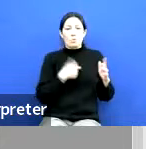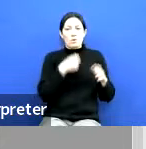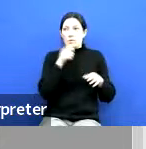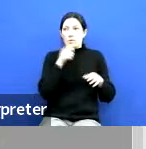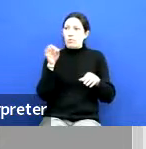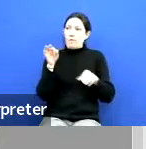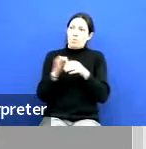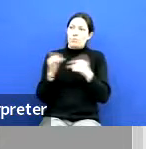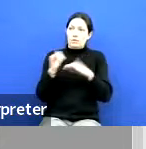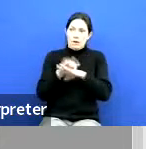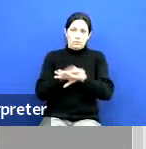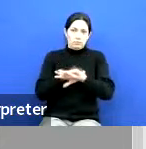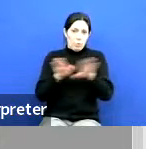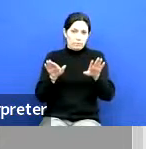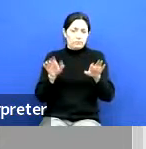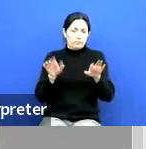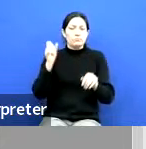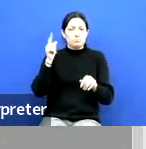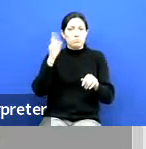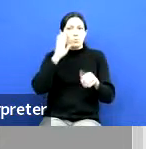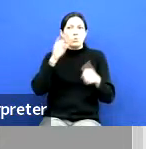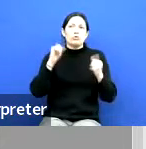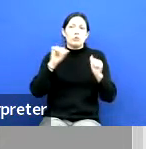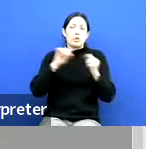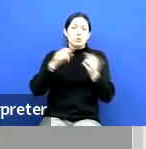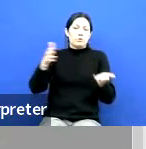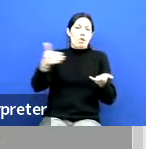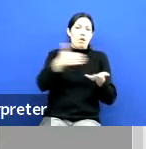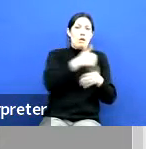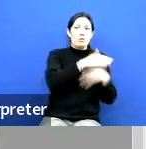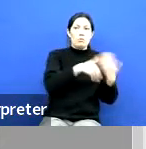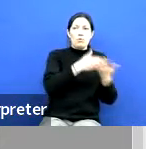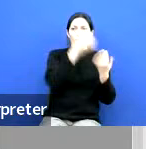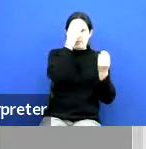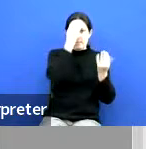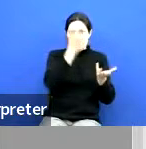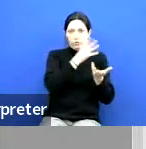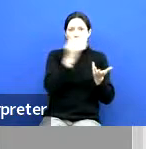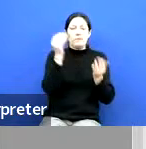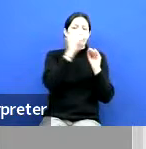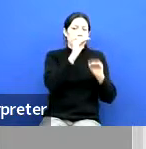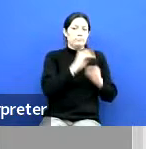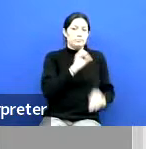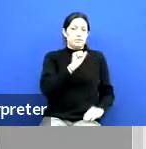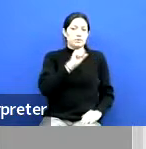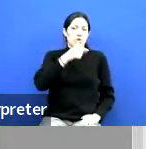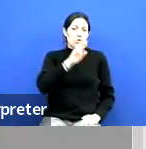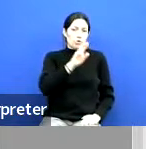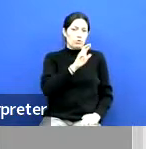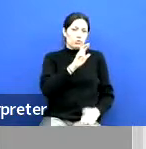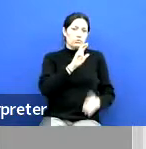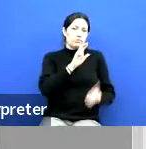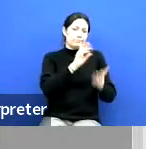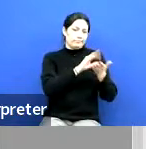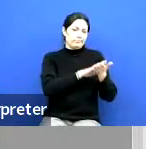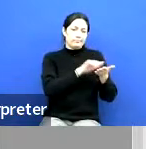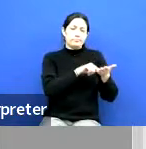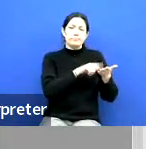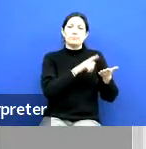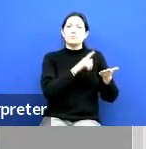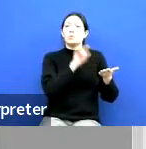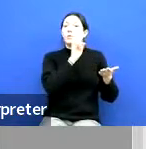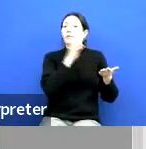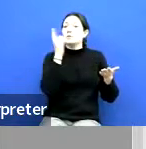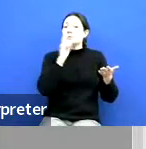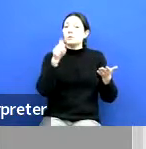tonight. But what we're going to try to do is collect all the information to put together the seeker so that if there are things that have to